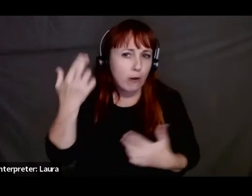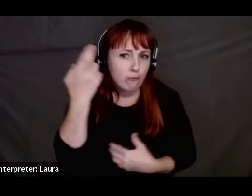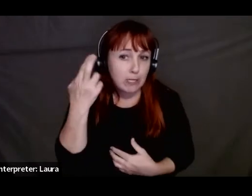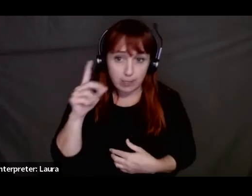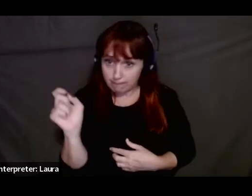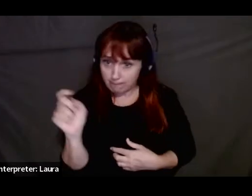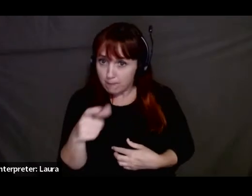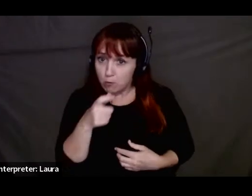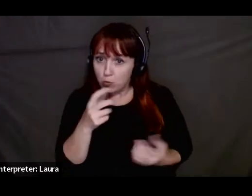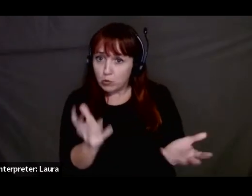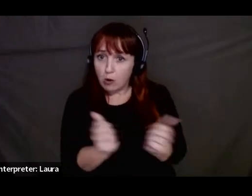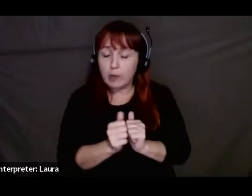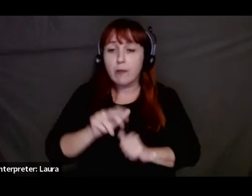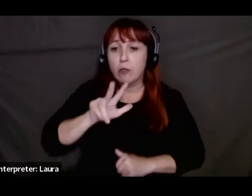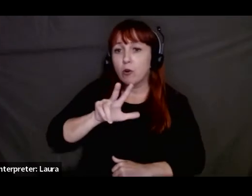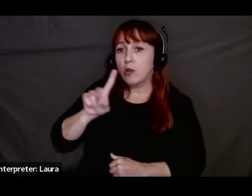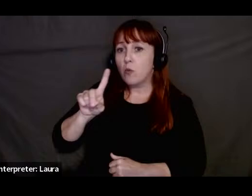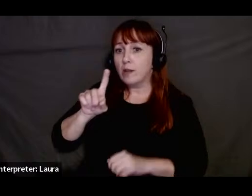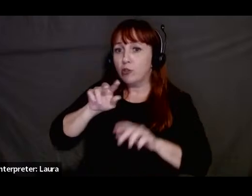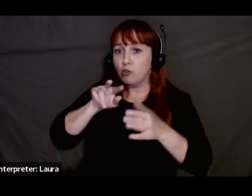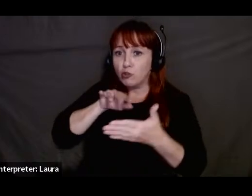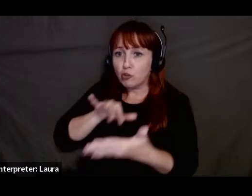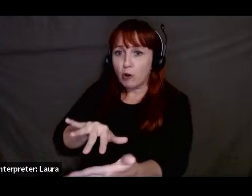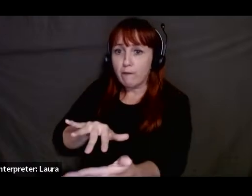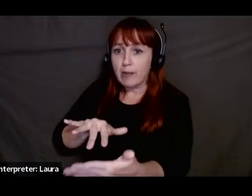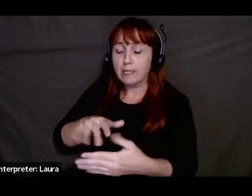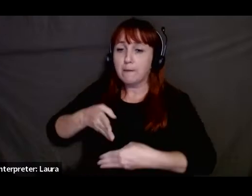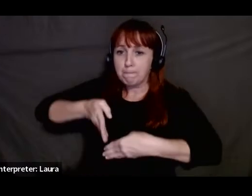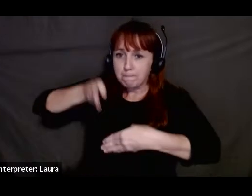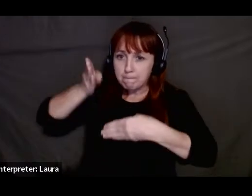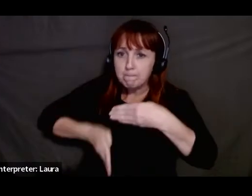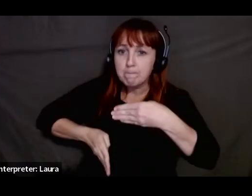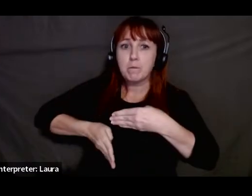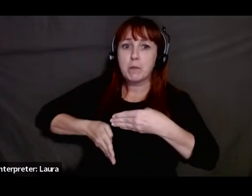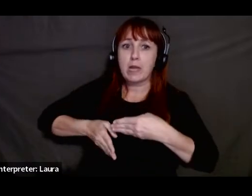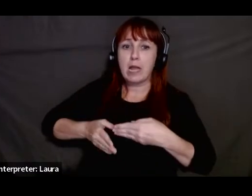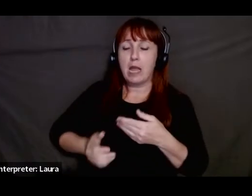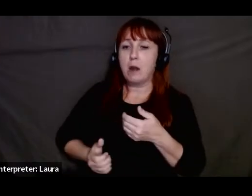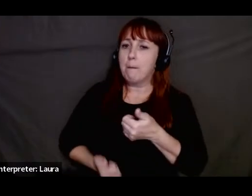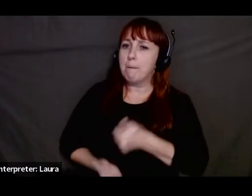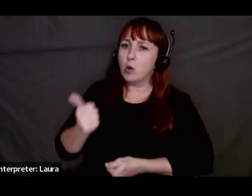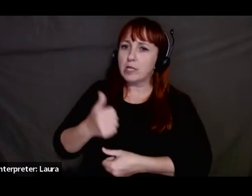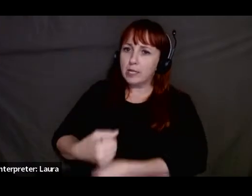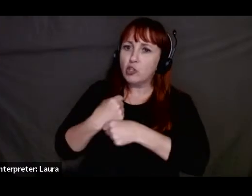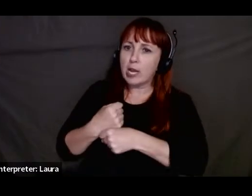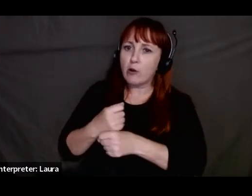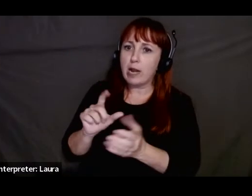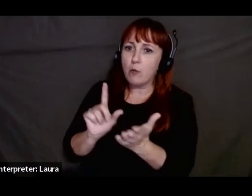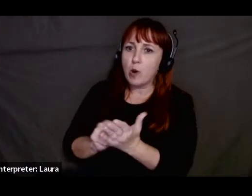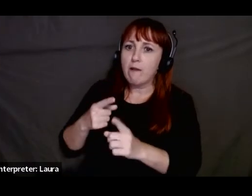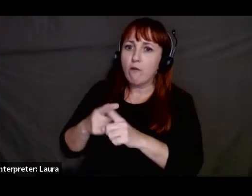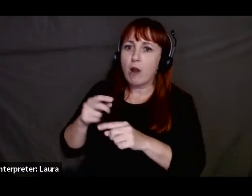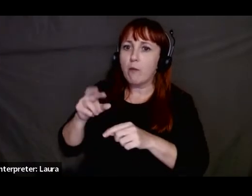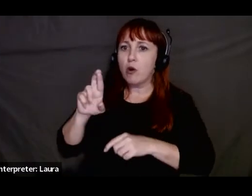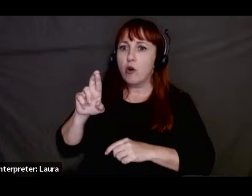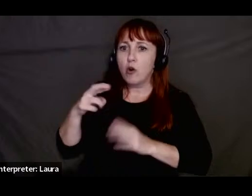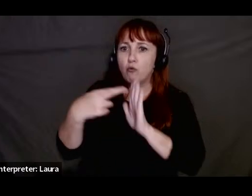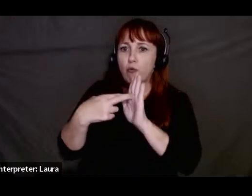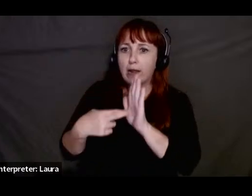that 31 surveys have been completed and primarily have been generated from regulatory compliance